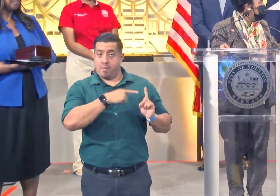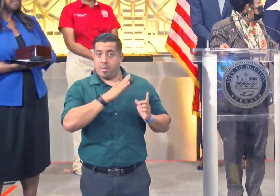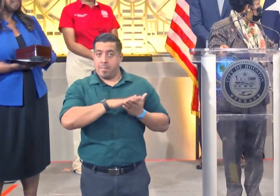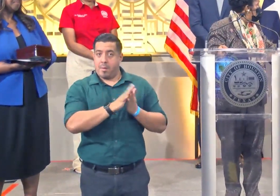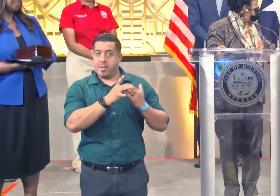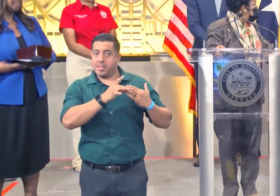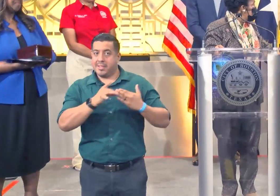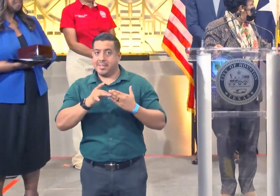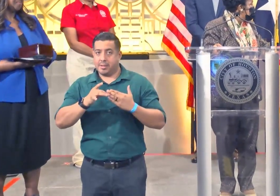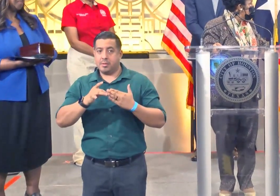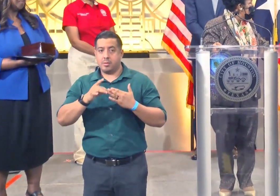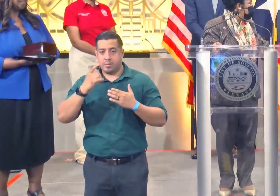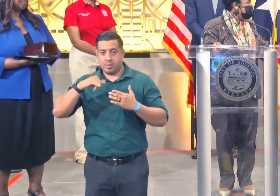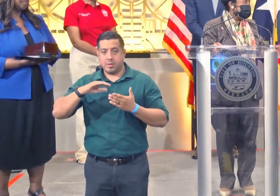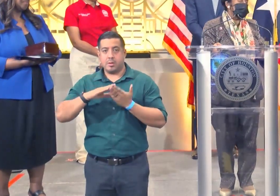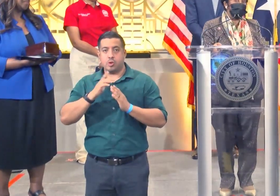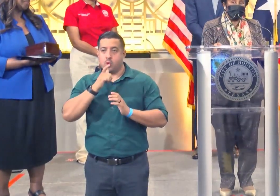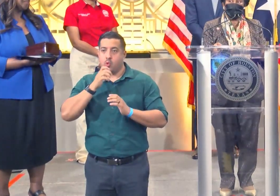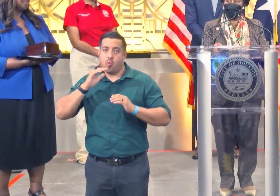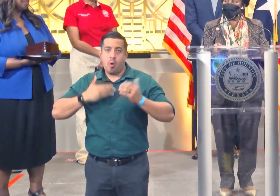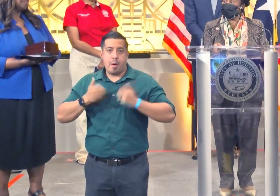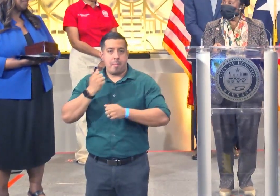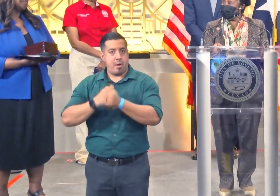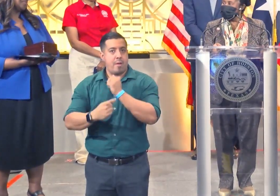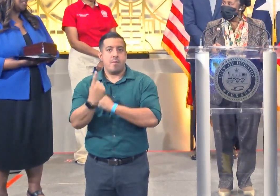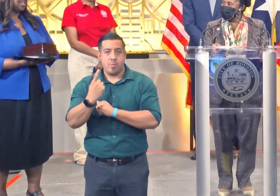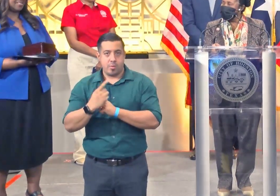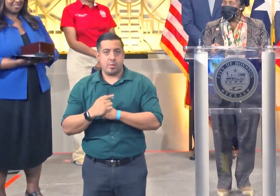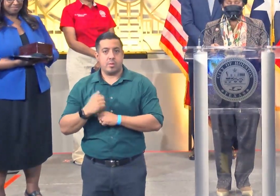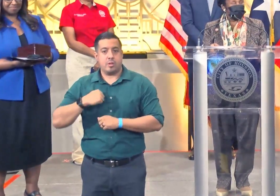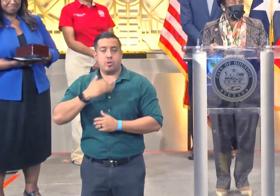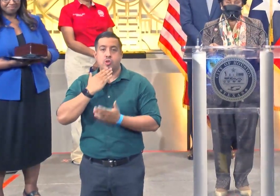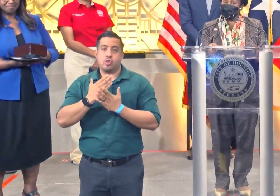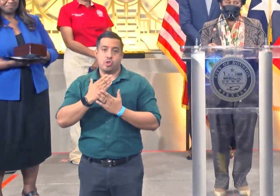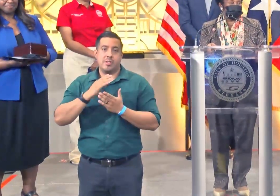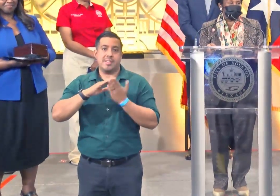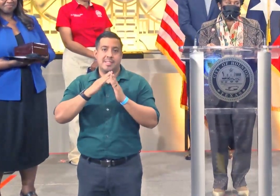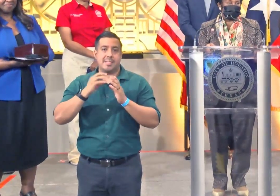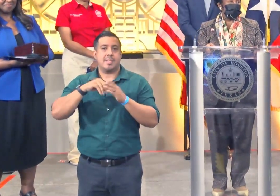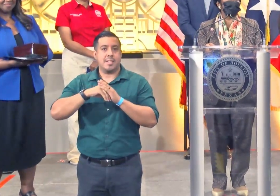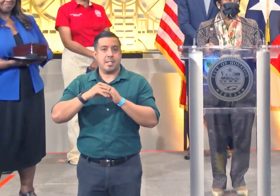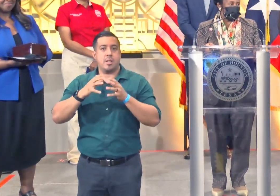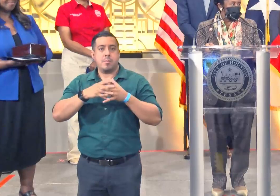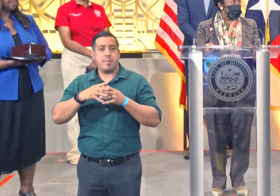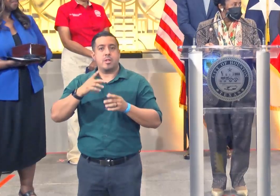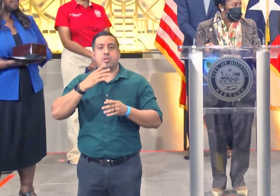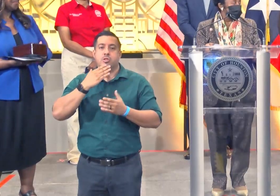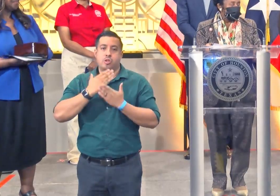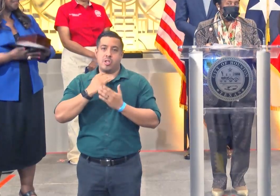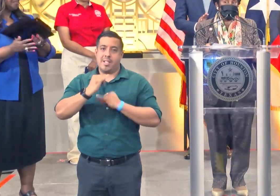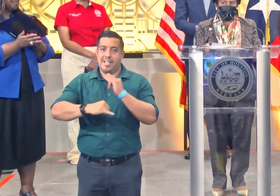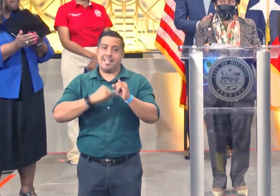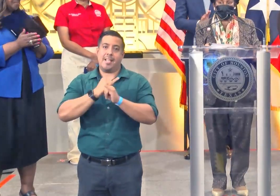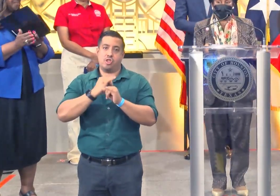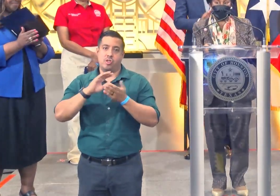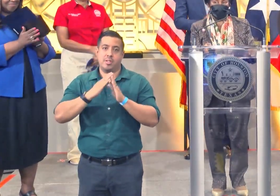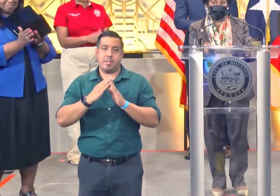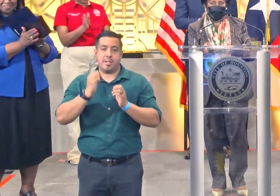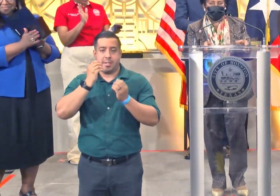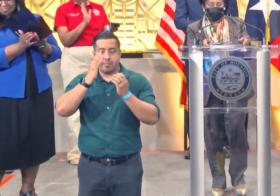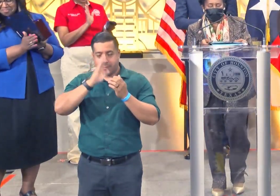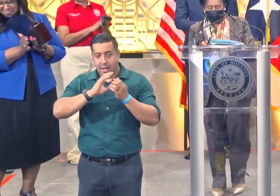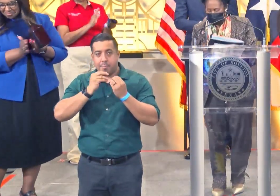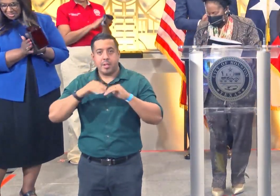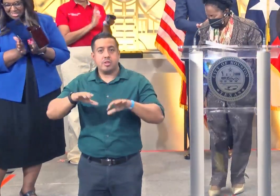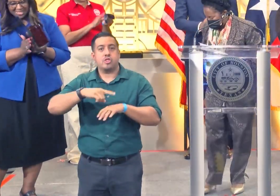that welcomes all people and makes us a great American city and a great international city. God bless all of you, and God bless the United